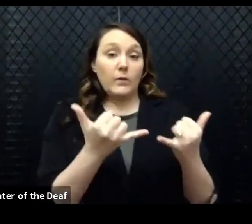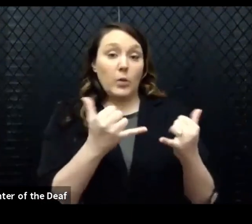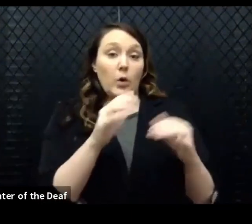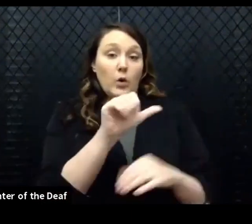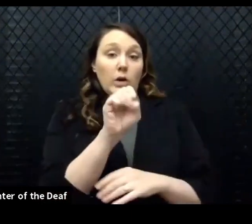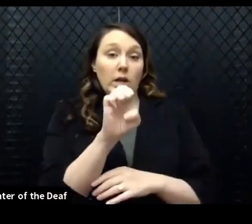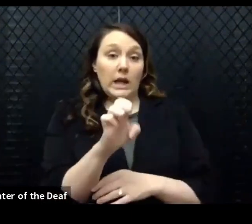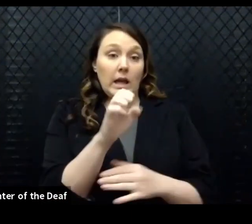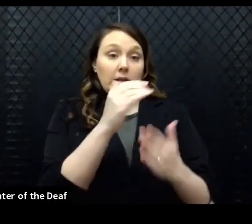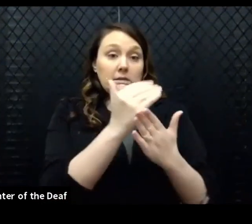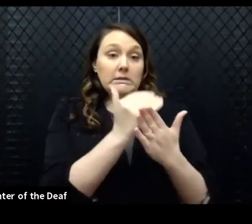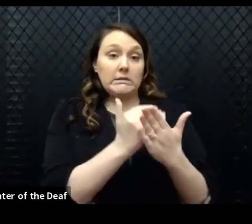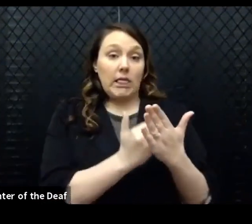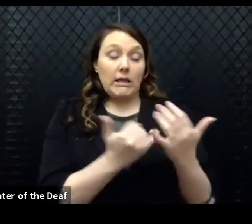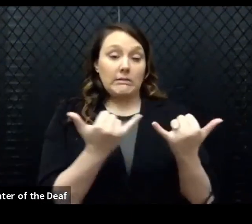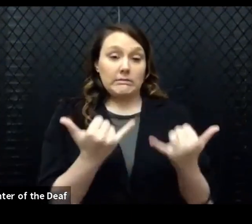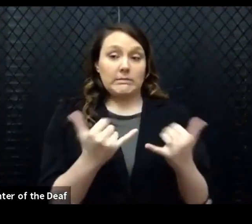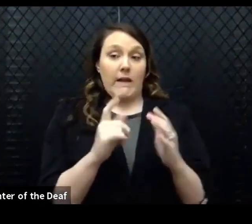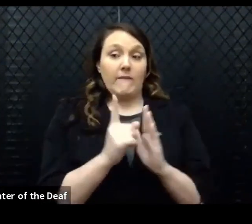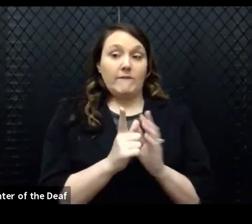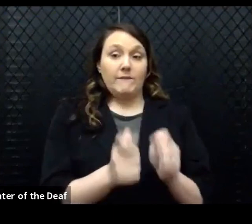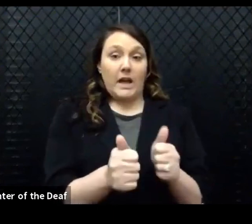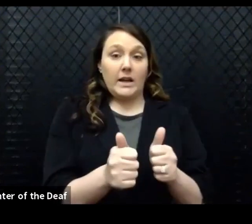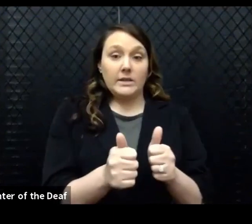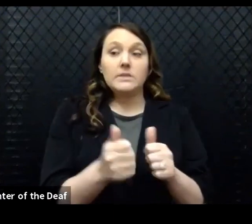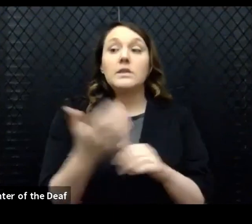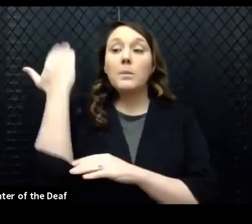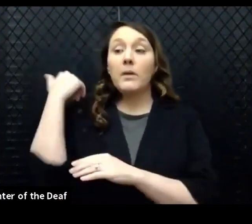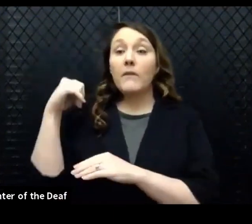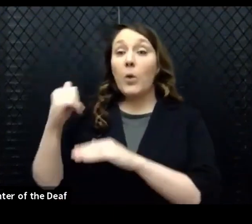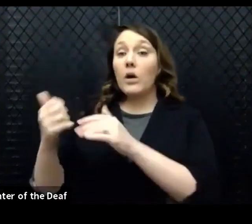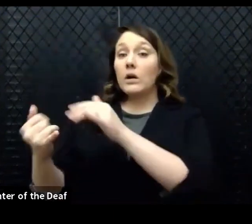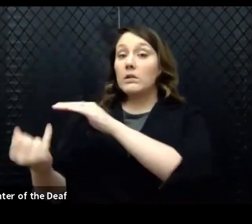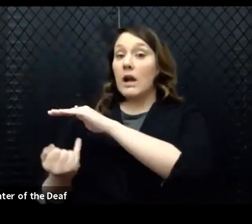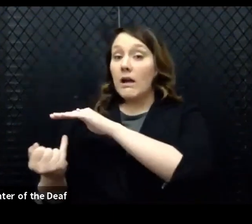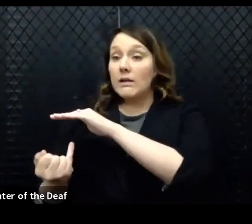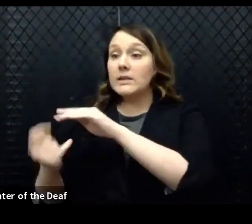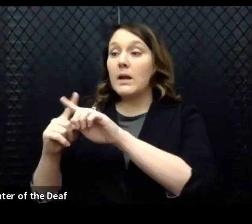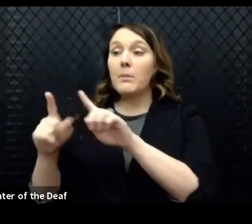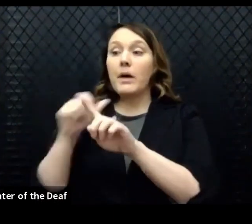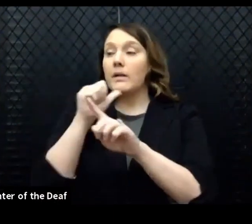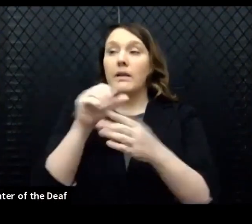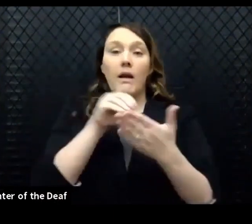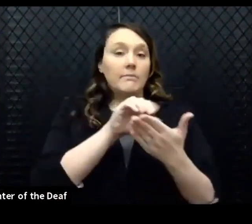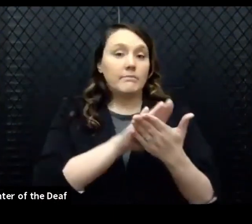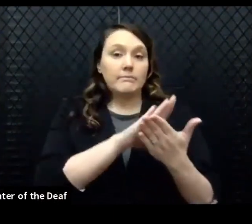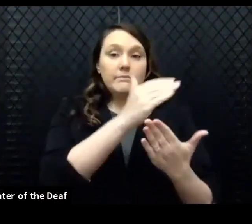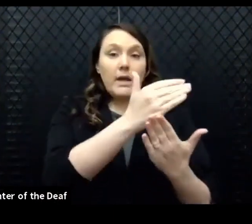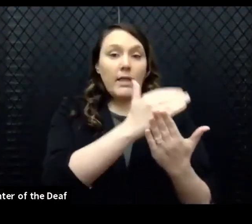in isolation awaiting test results, but not on the active case list.